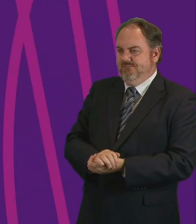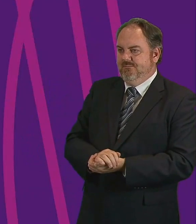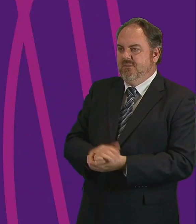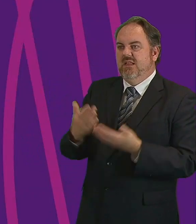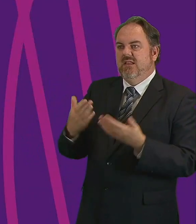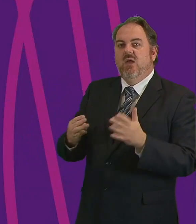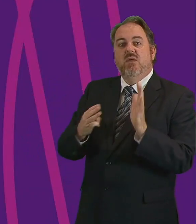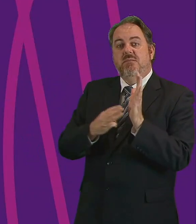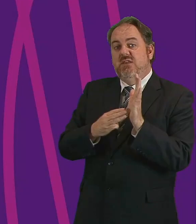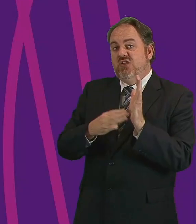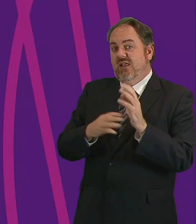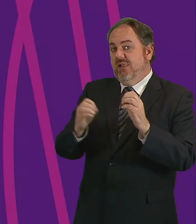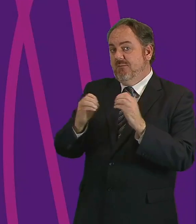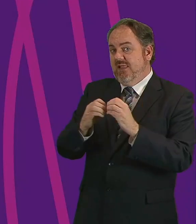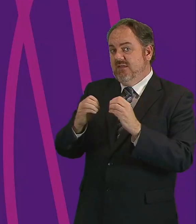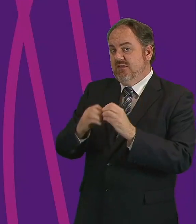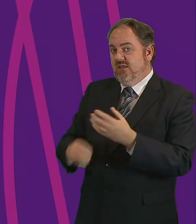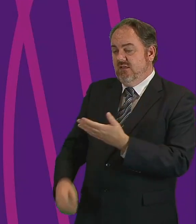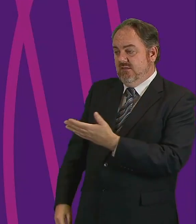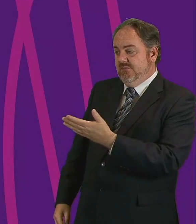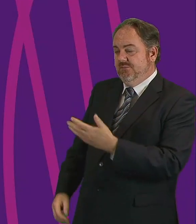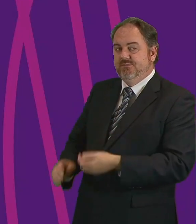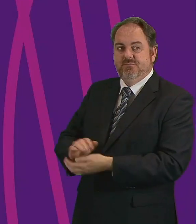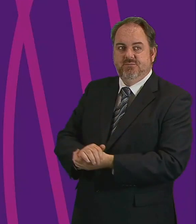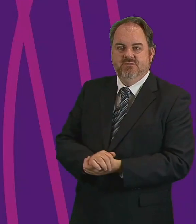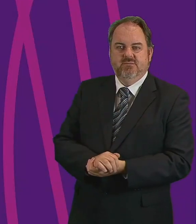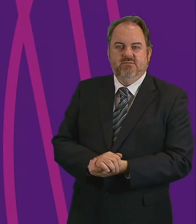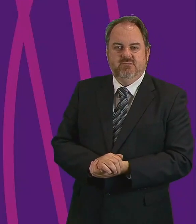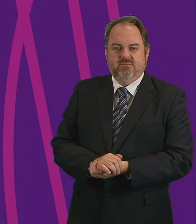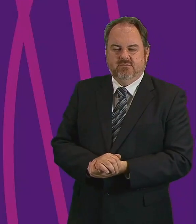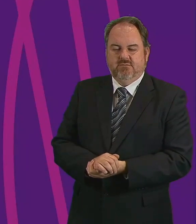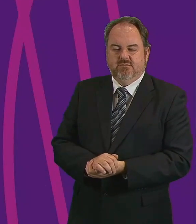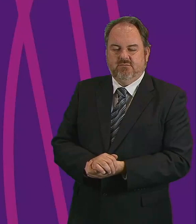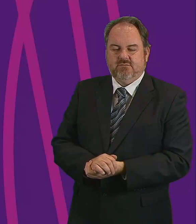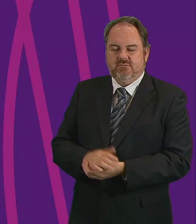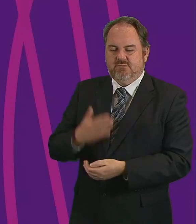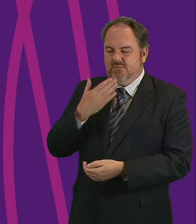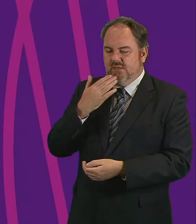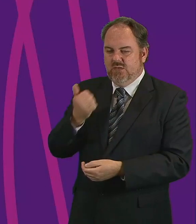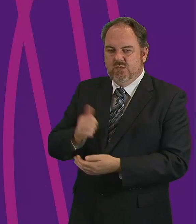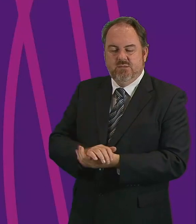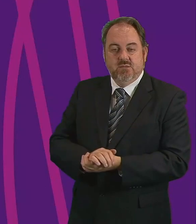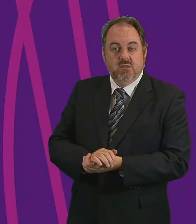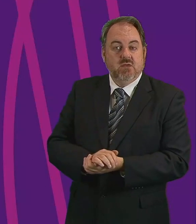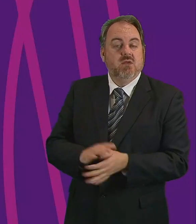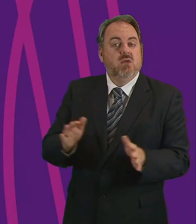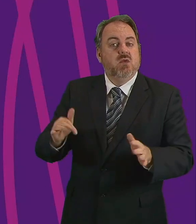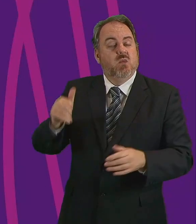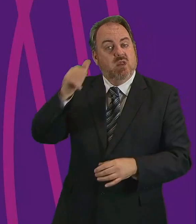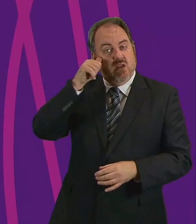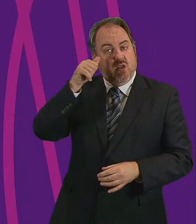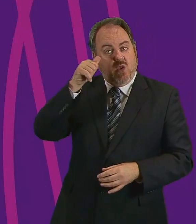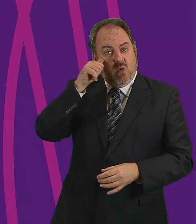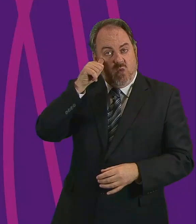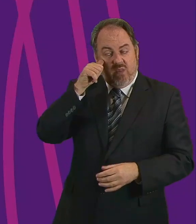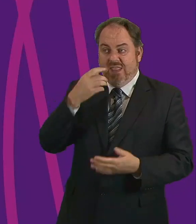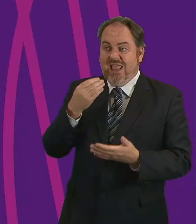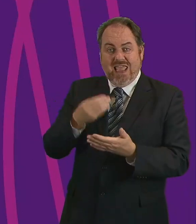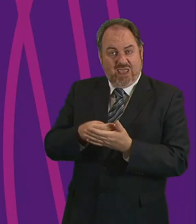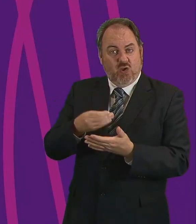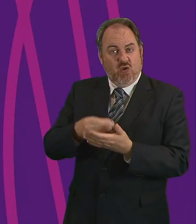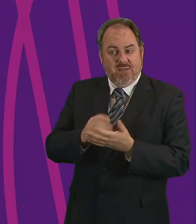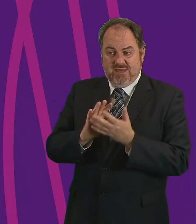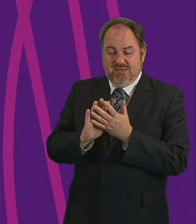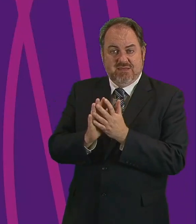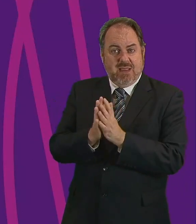Michelle Ballantyne, followed by Tom Arthur. Thank you, Presiding Officer. No one doubts that the economic consequences of COVID-19